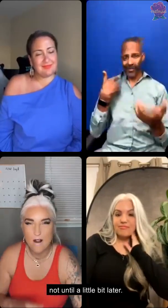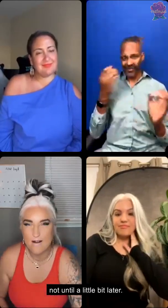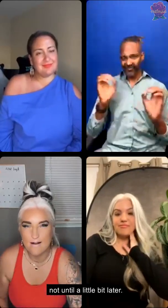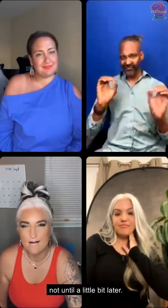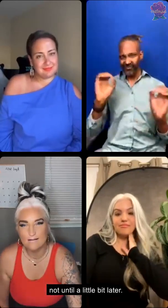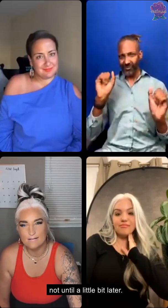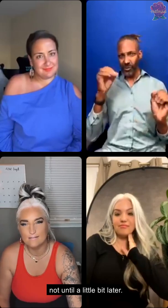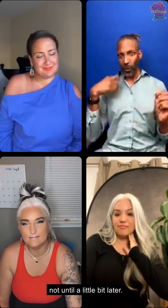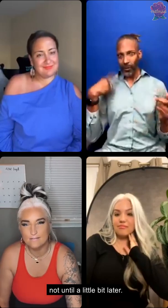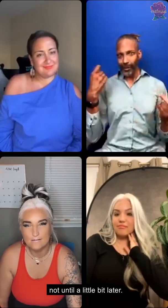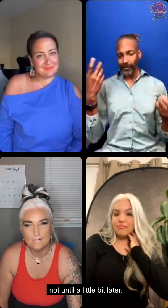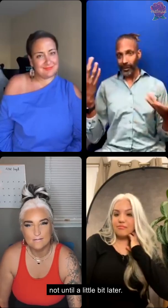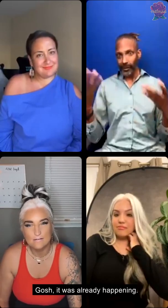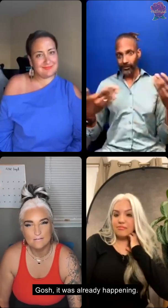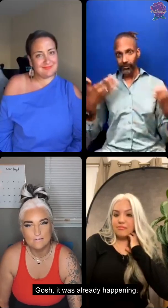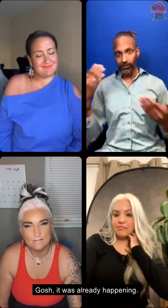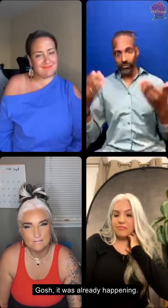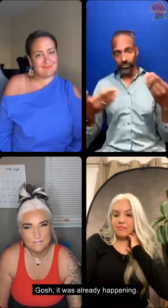bit better.